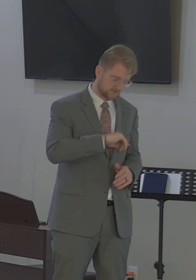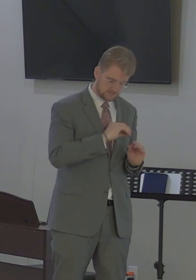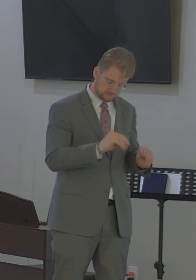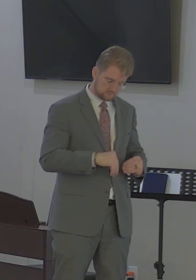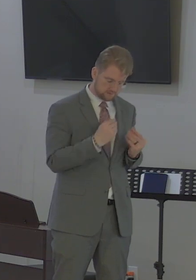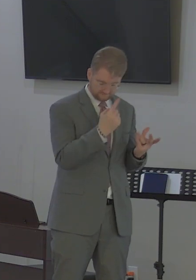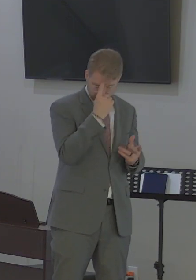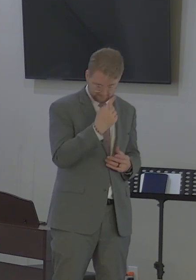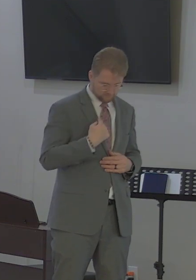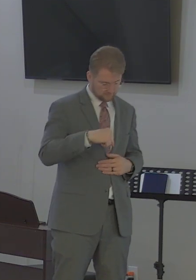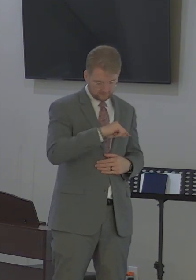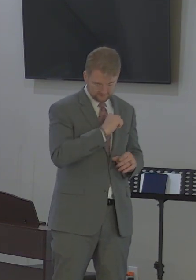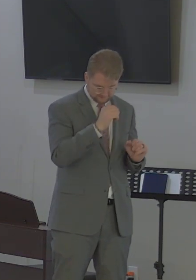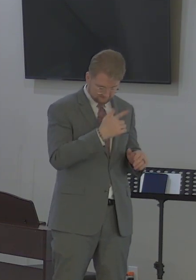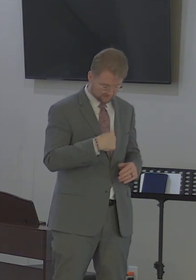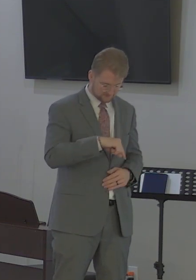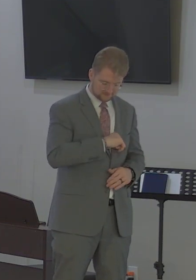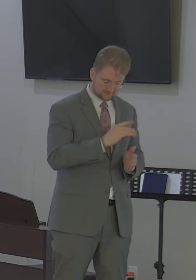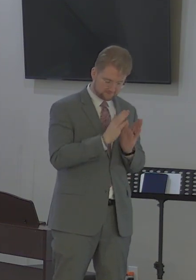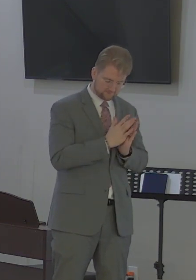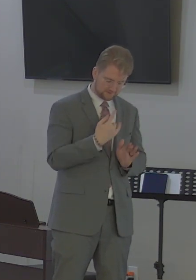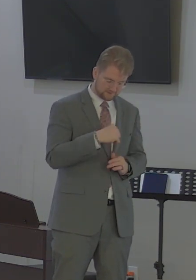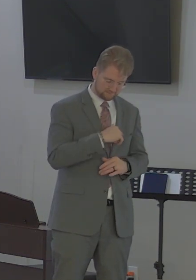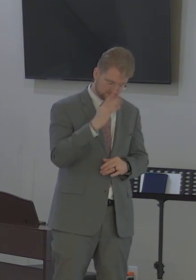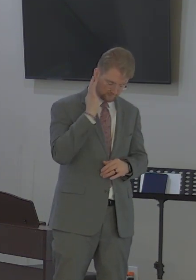us. God, may we see it that way.